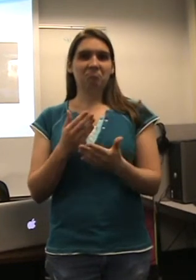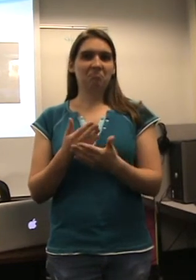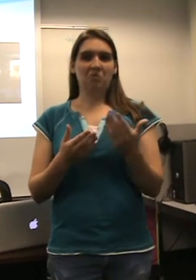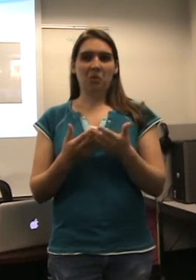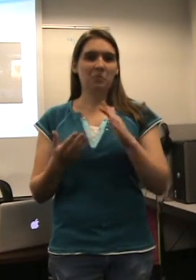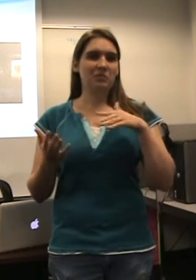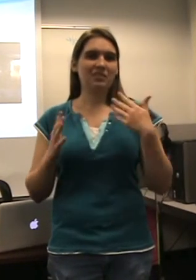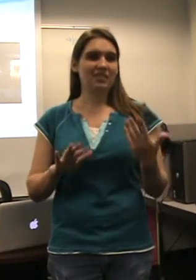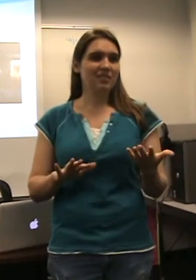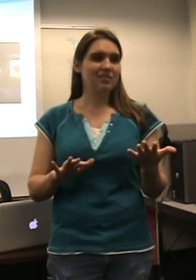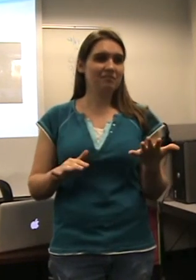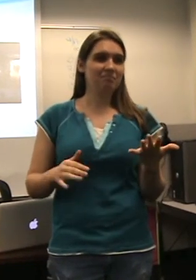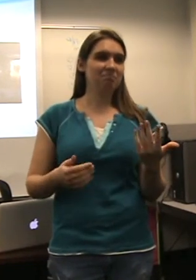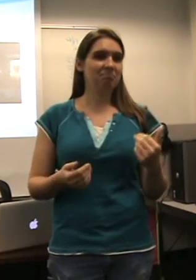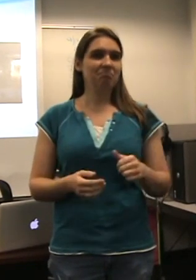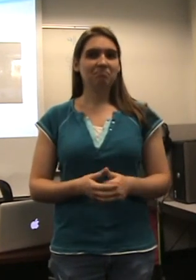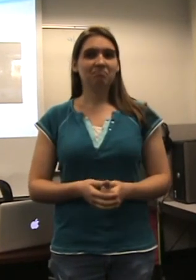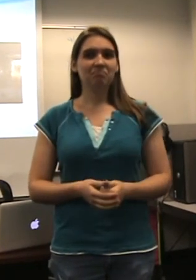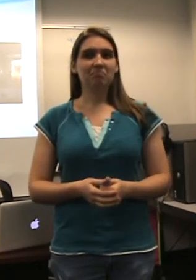In 2008,